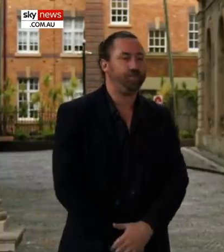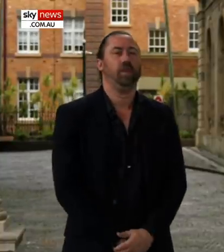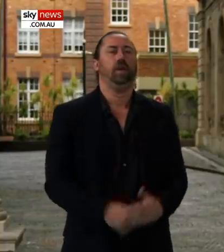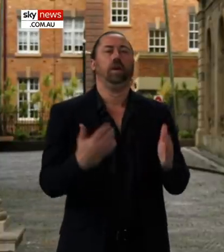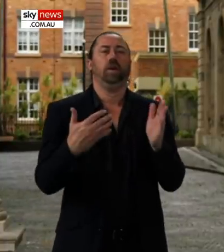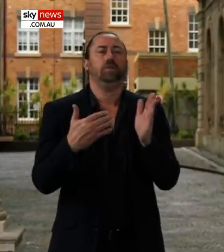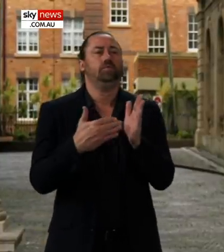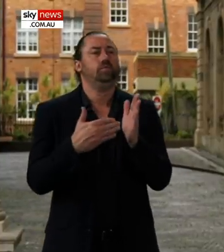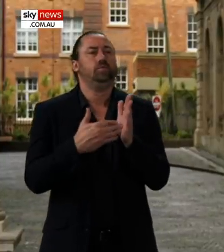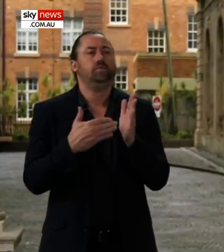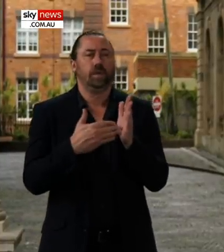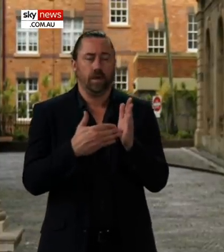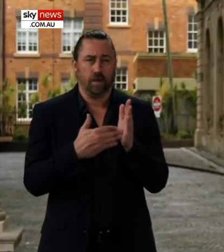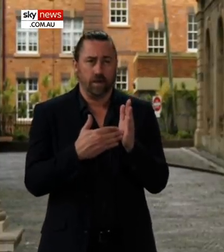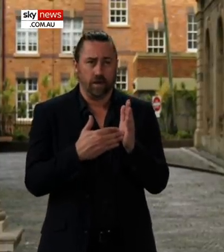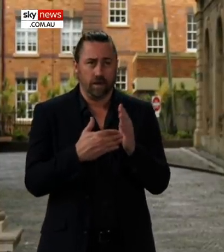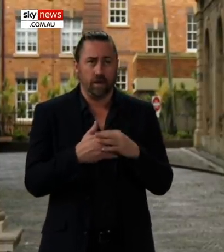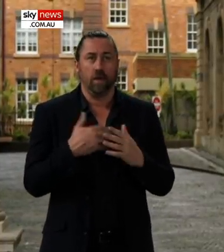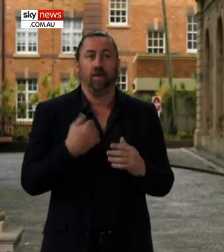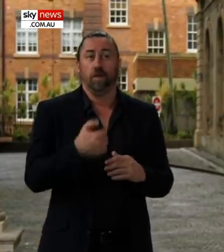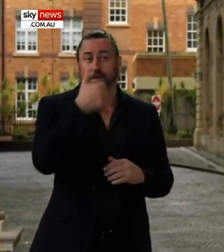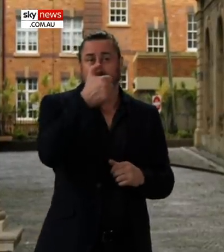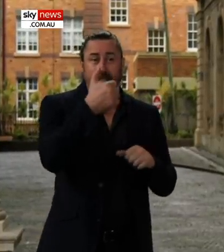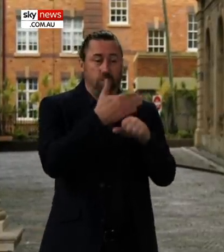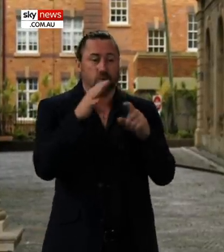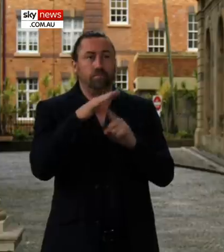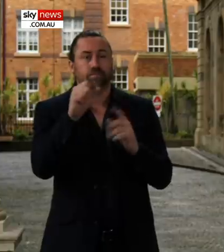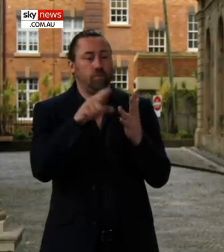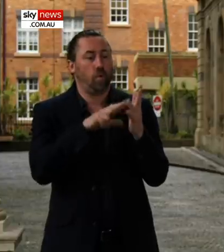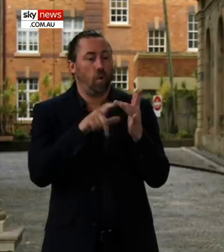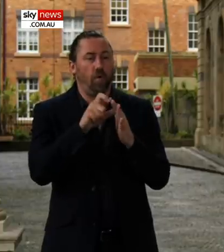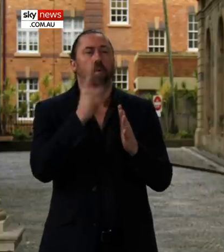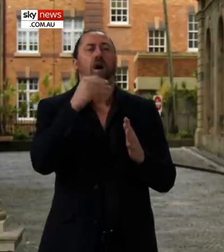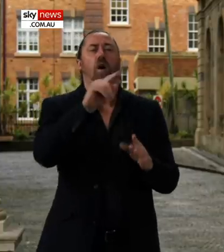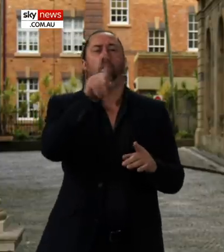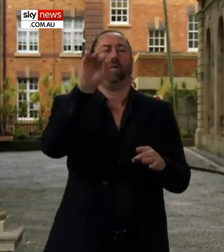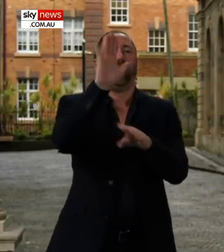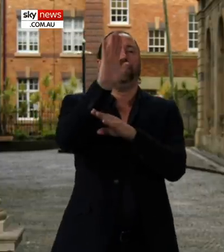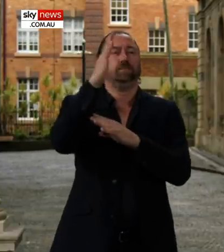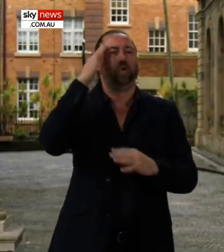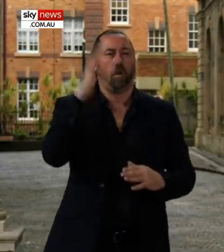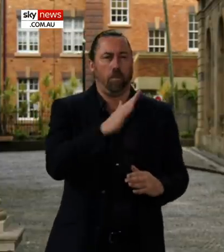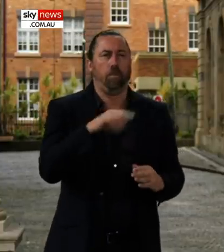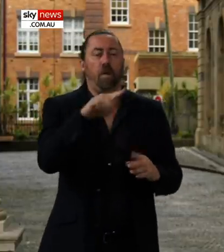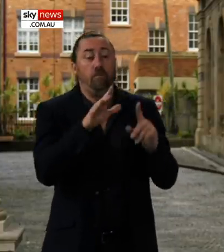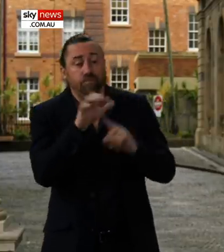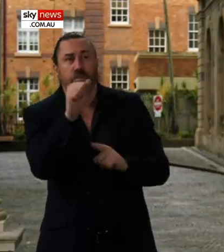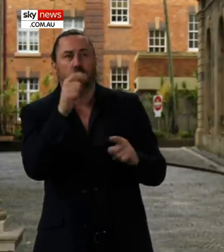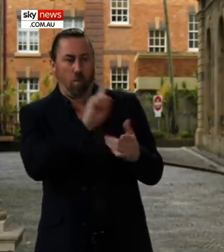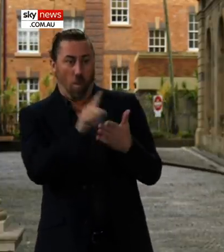Thank you. So today we have 6 new cases, all overseas acquired and in hotel